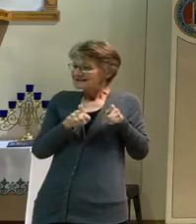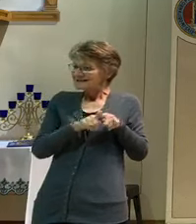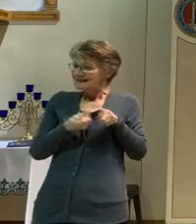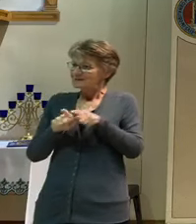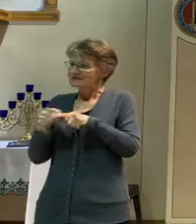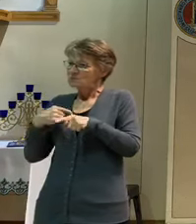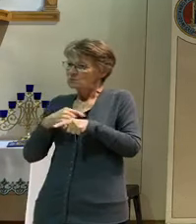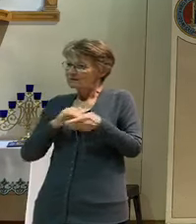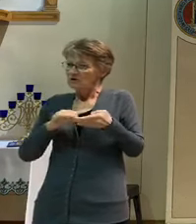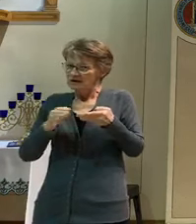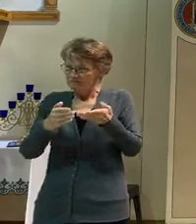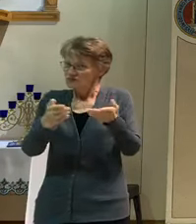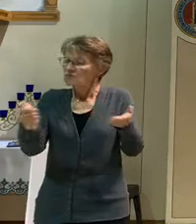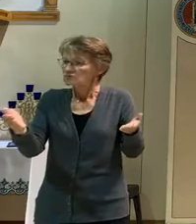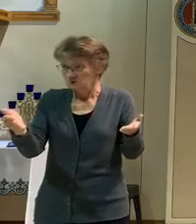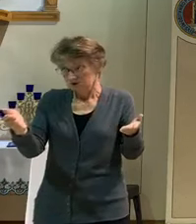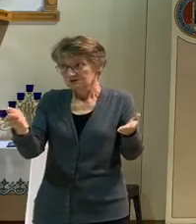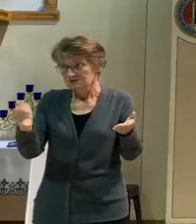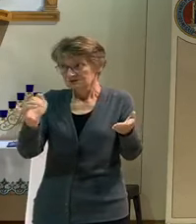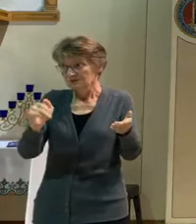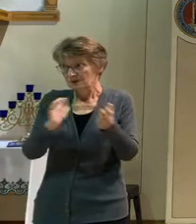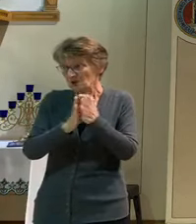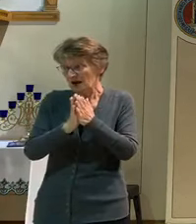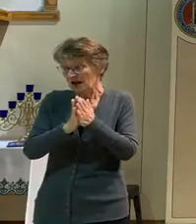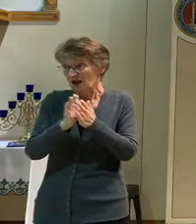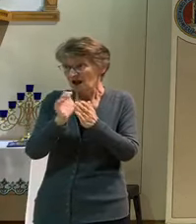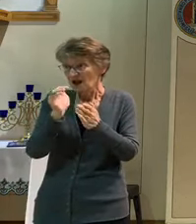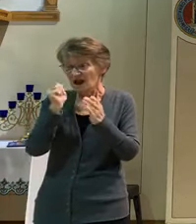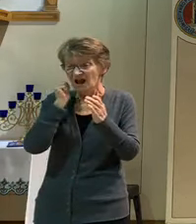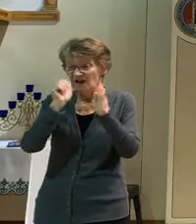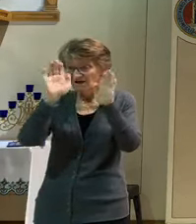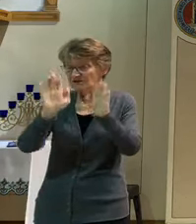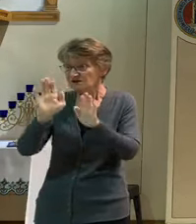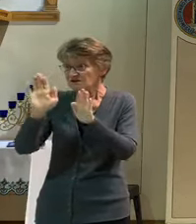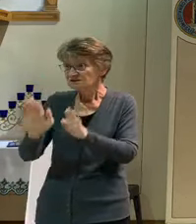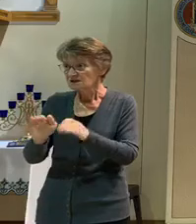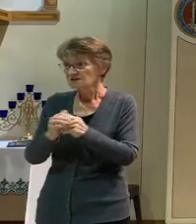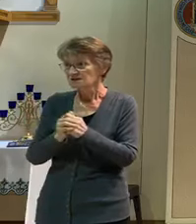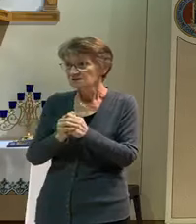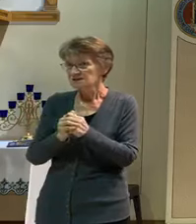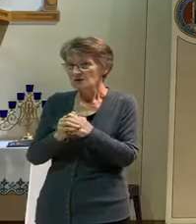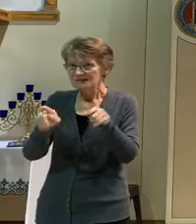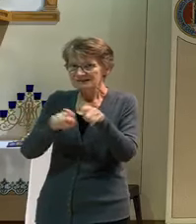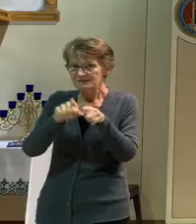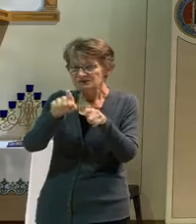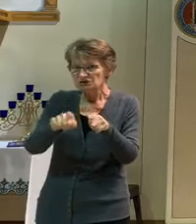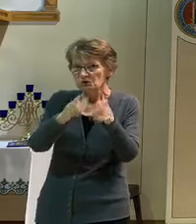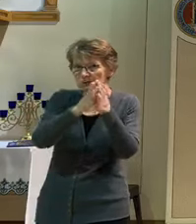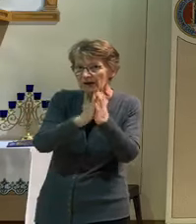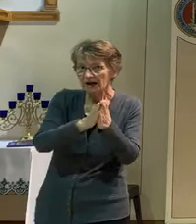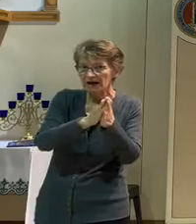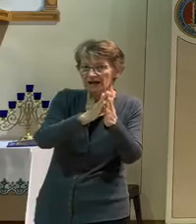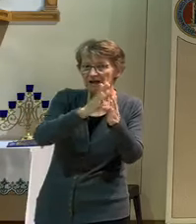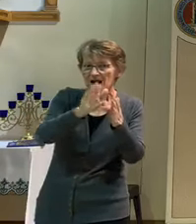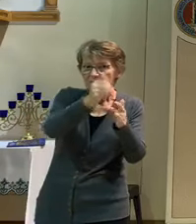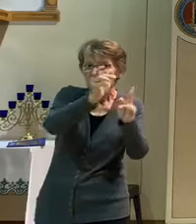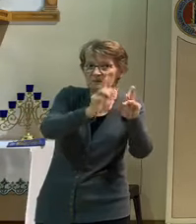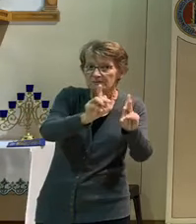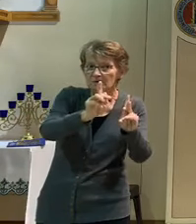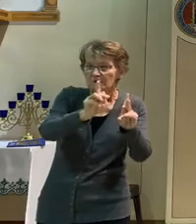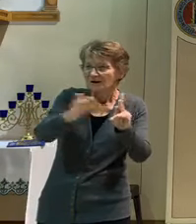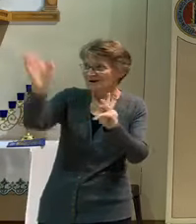my Heavenly Father do to you unless each of you forgives your brother or sister from the